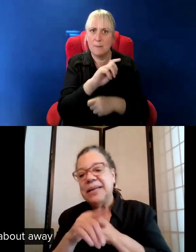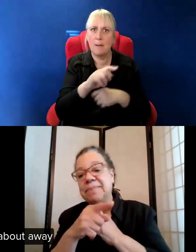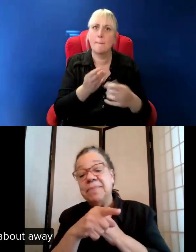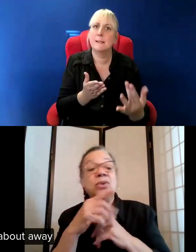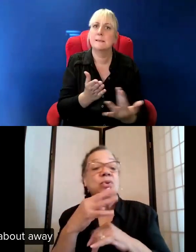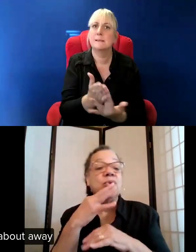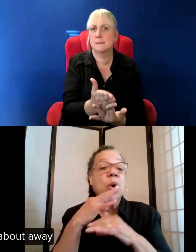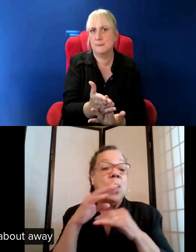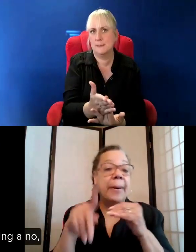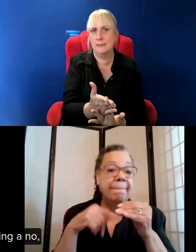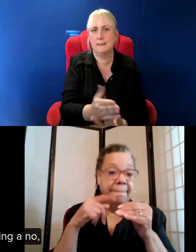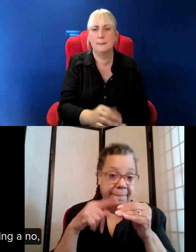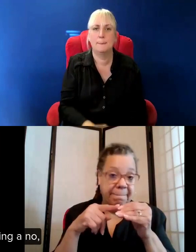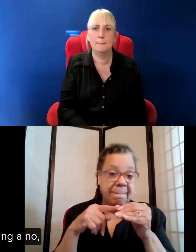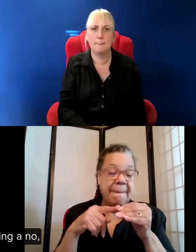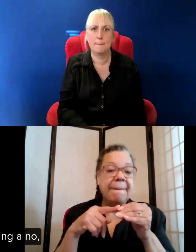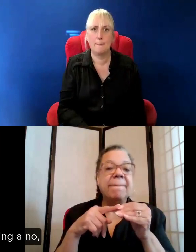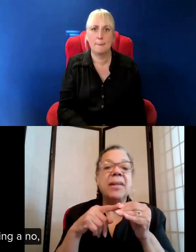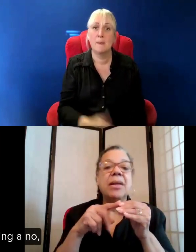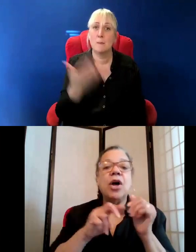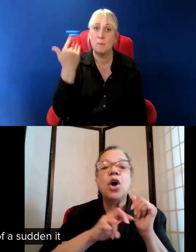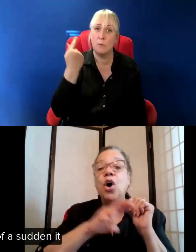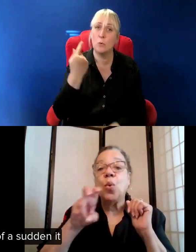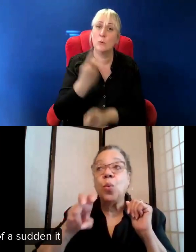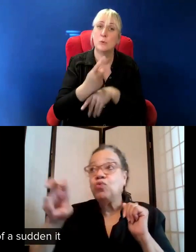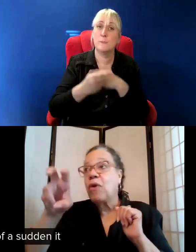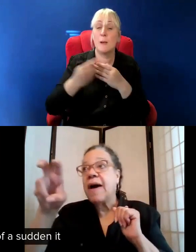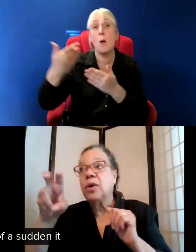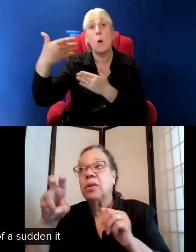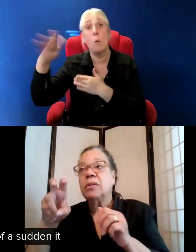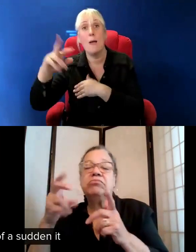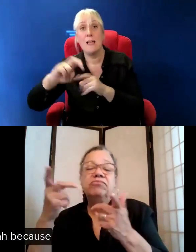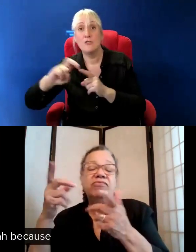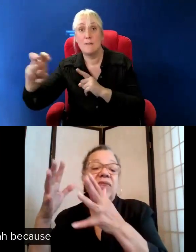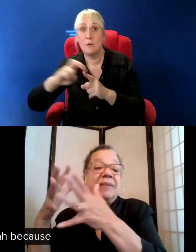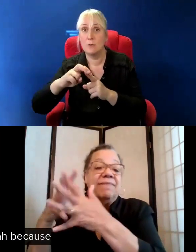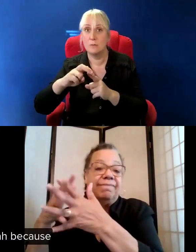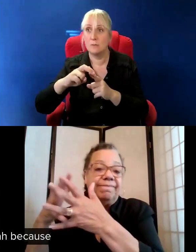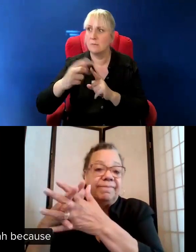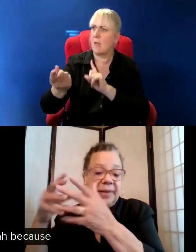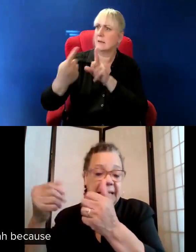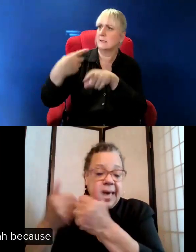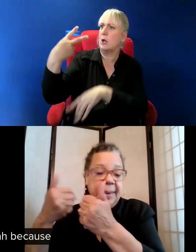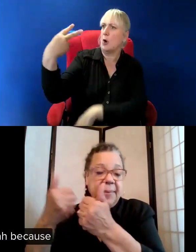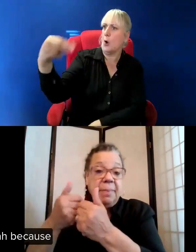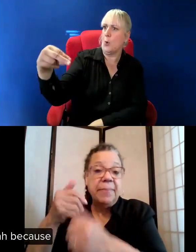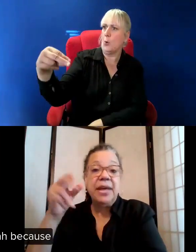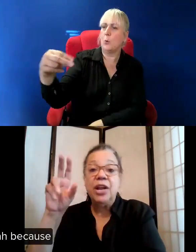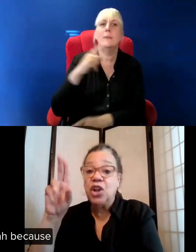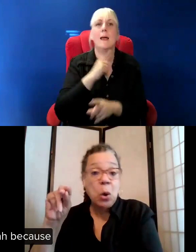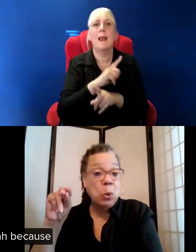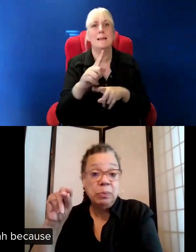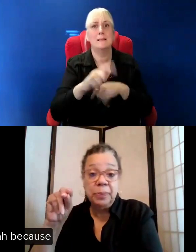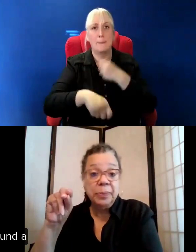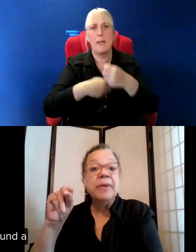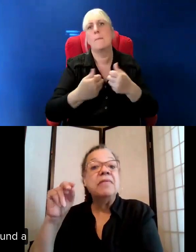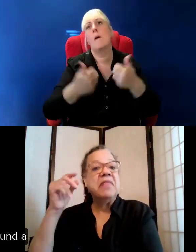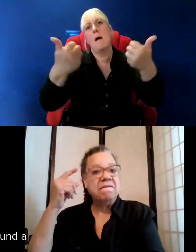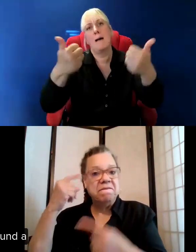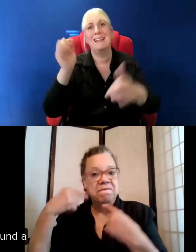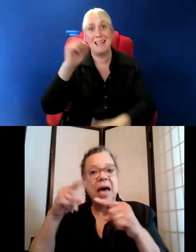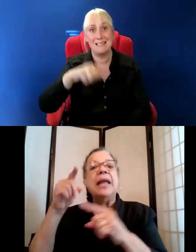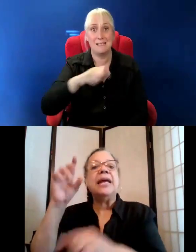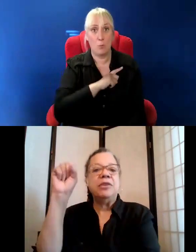about away travel being a no, and then all of a sudden it being a yes. Yeah. Because you